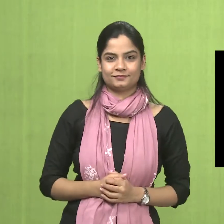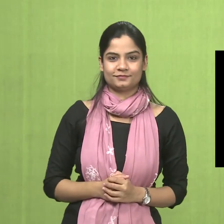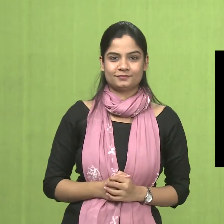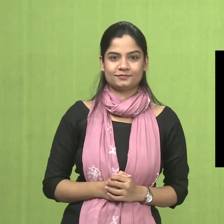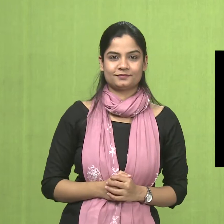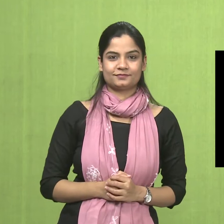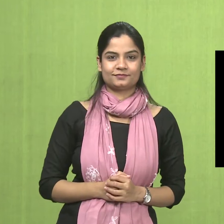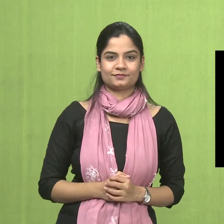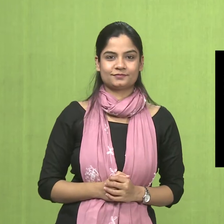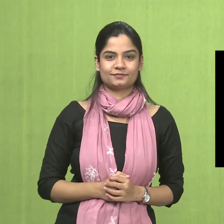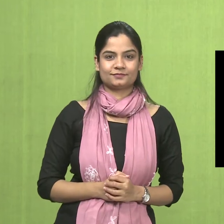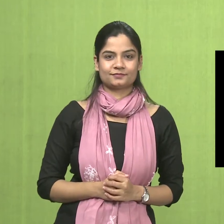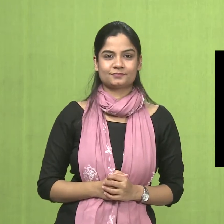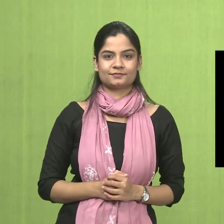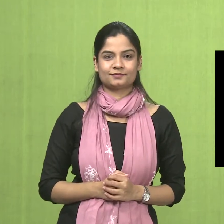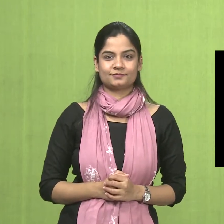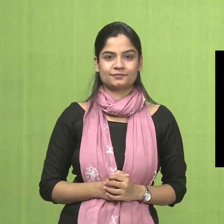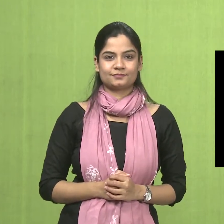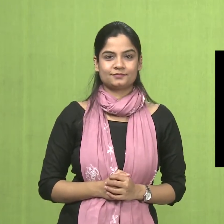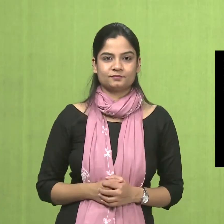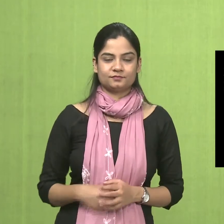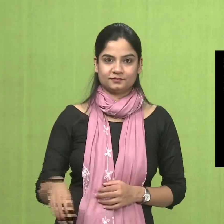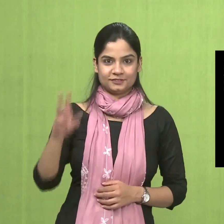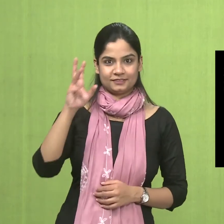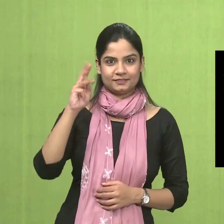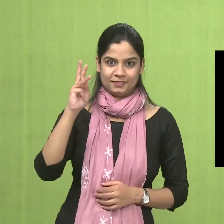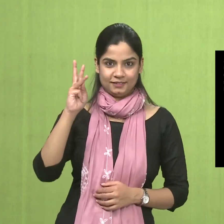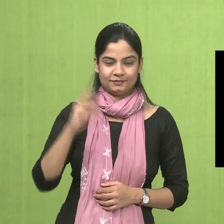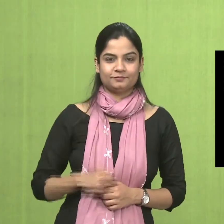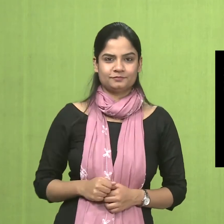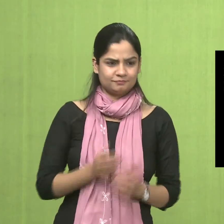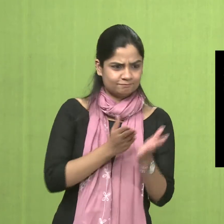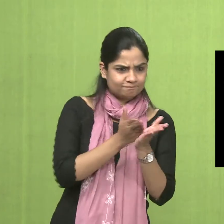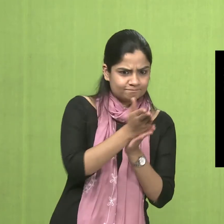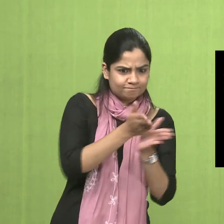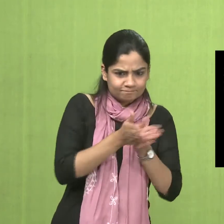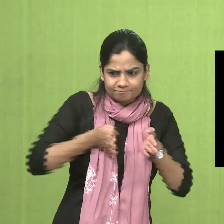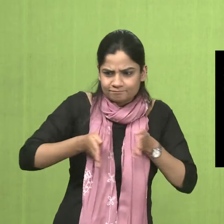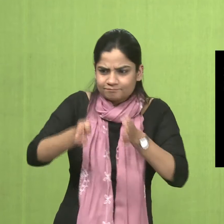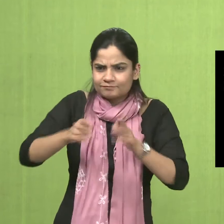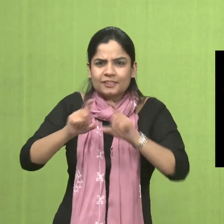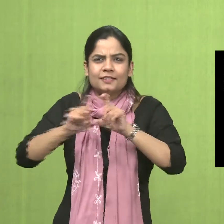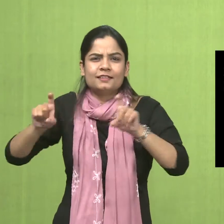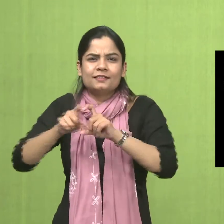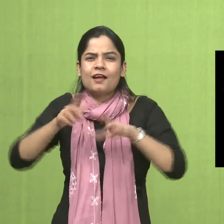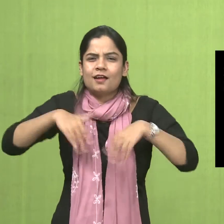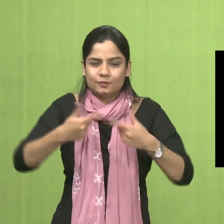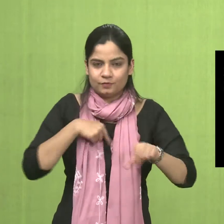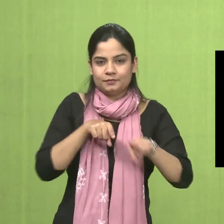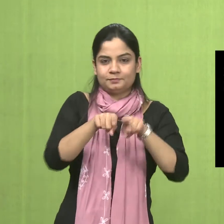in saving time and energy. Third method, using appropriate work movements. Let